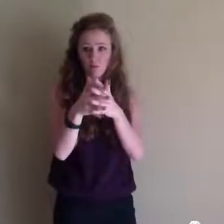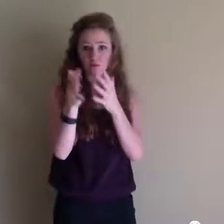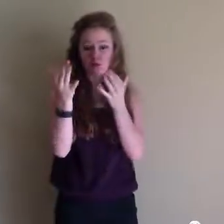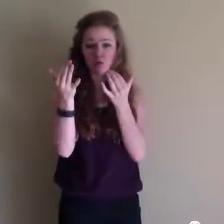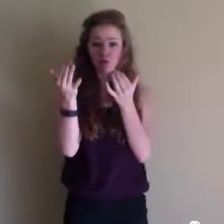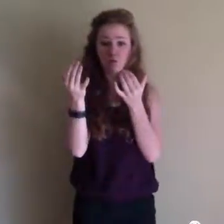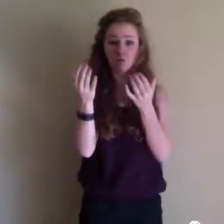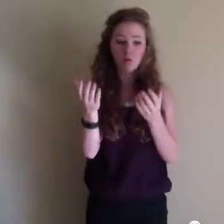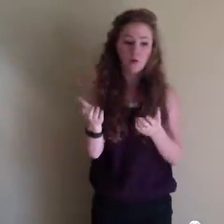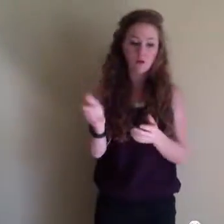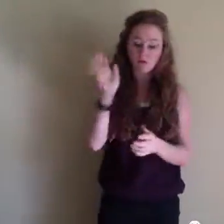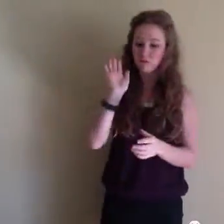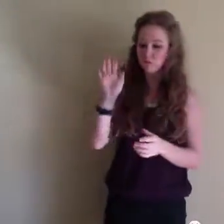American.